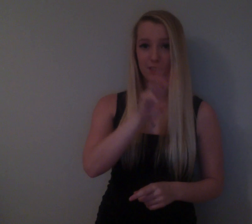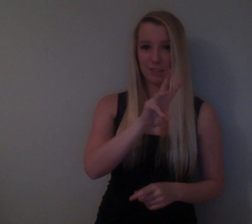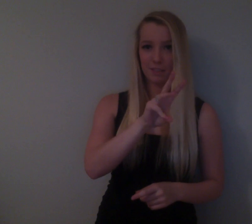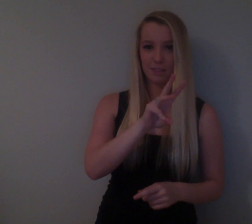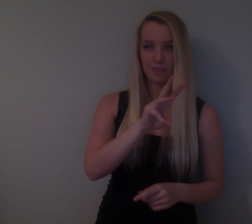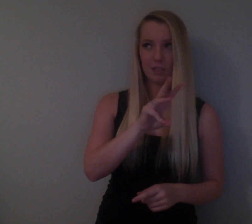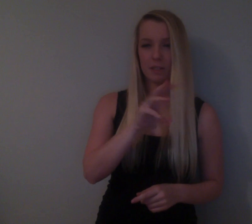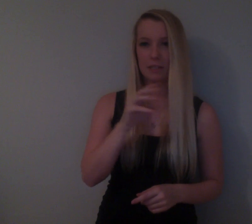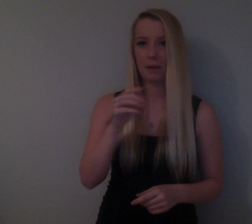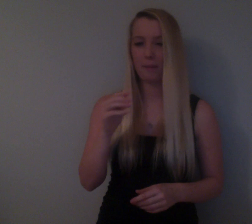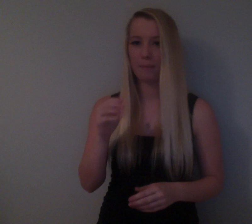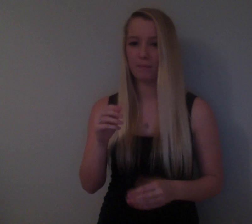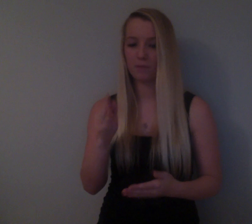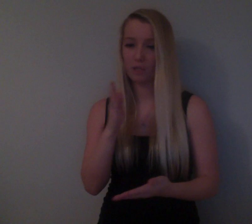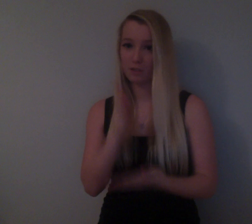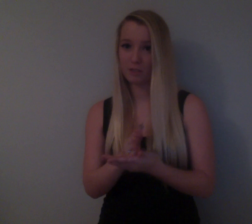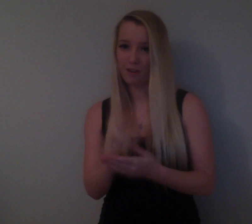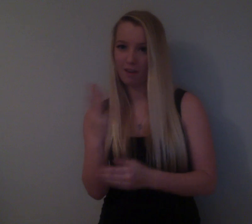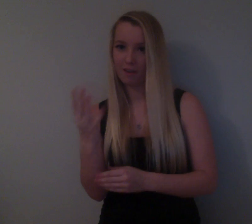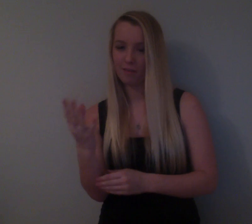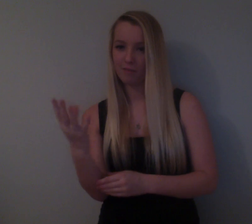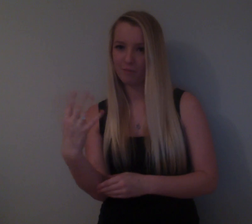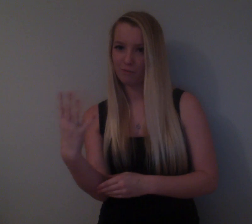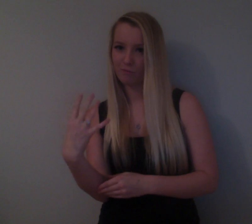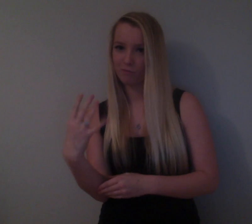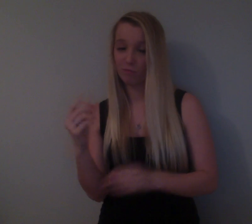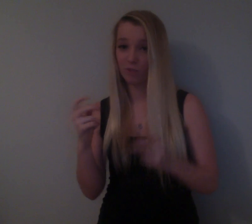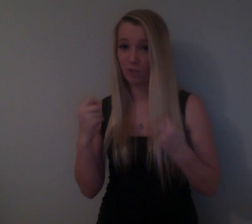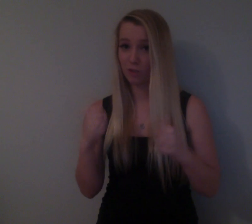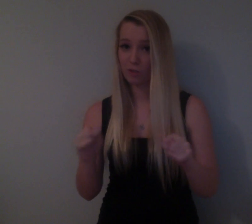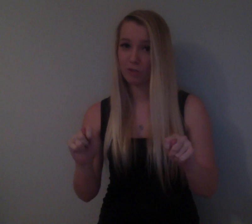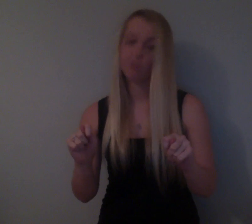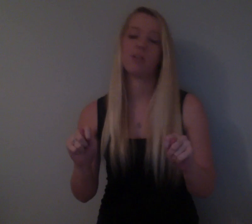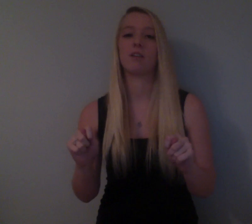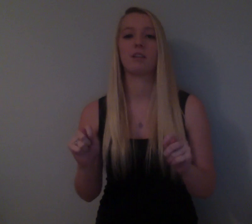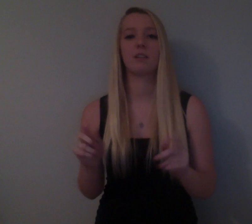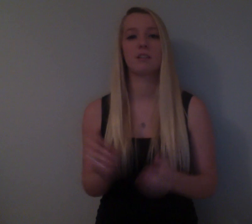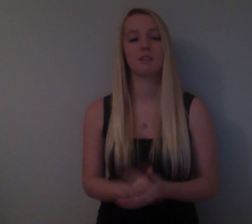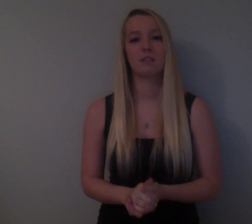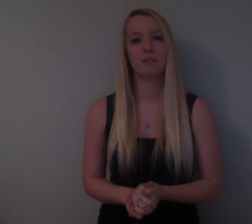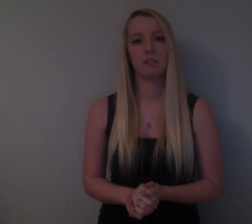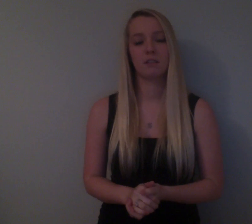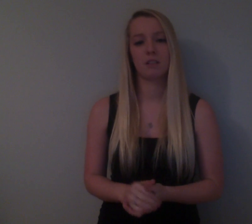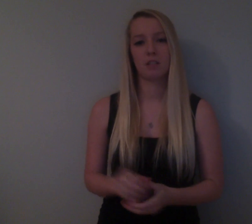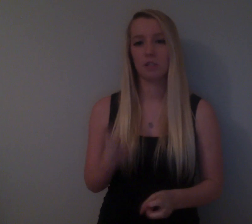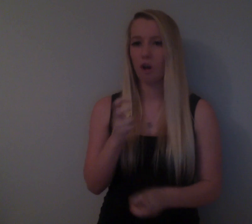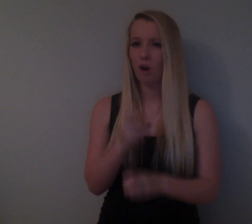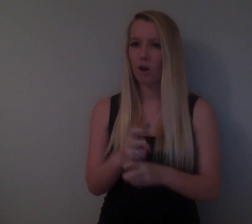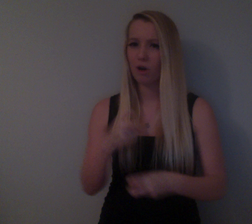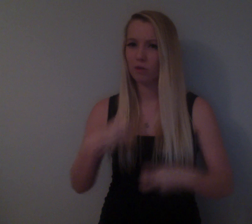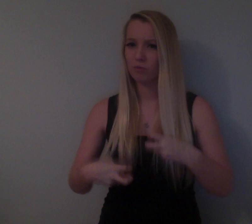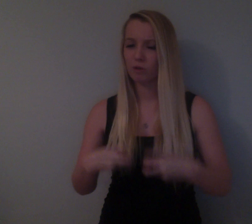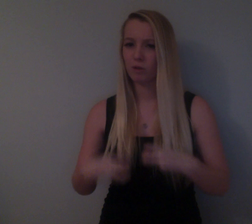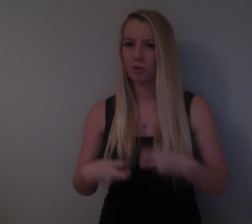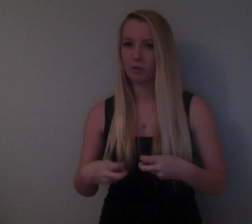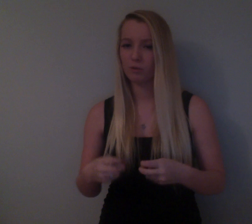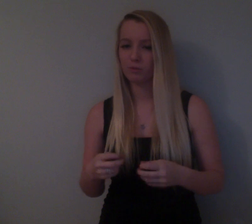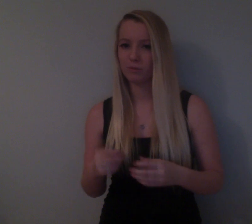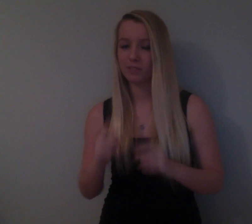answer. And the reason why I say this is a hard problem is because the answer has more numbers than figures, so you can't necessarily do it on